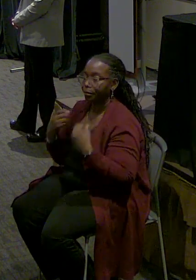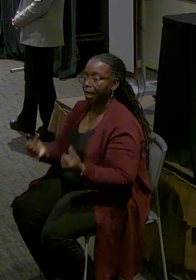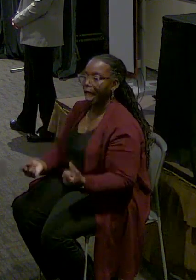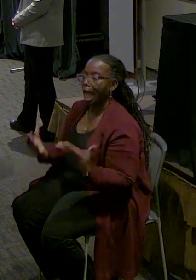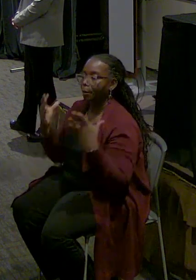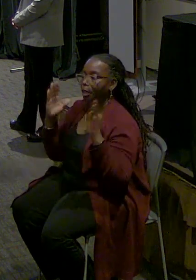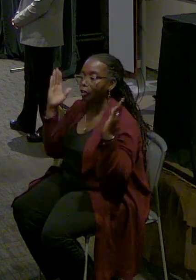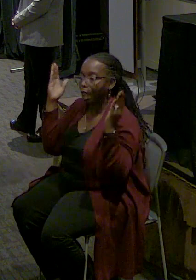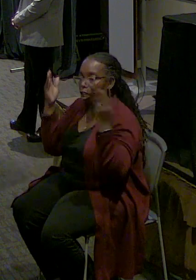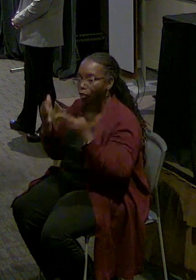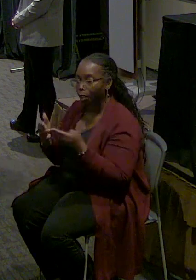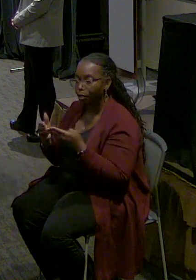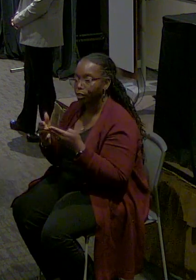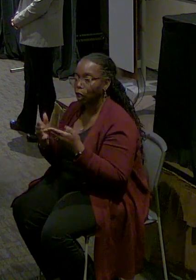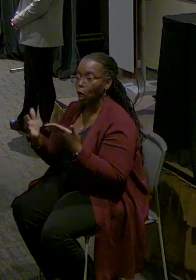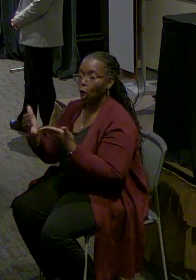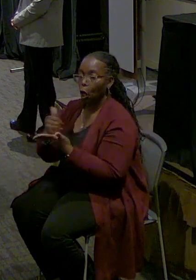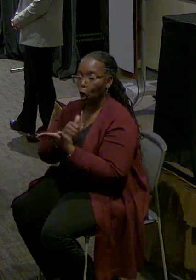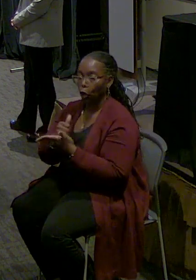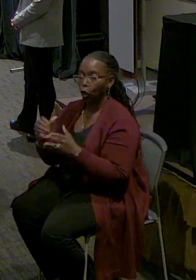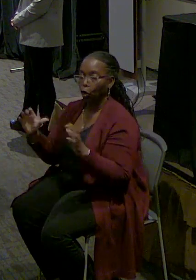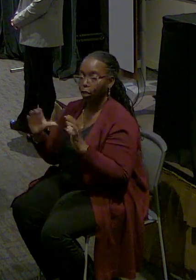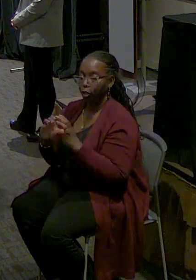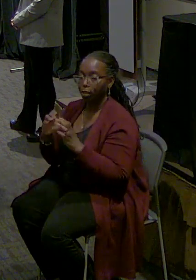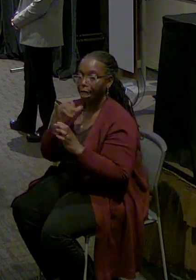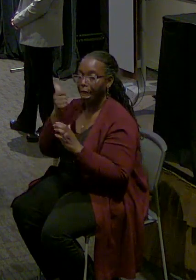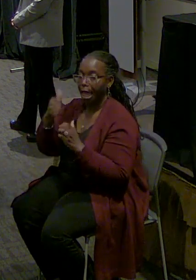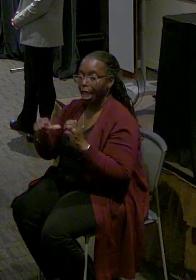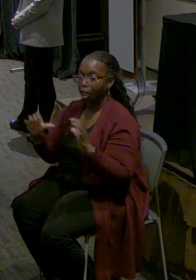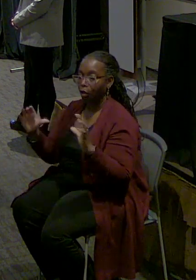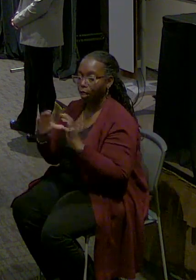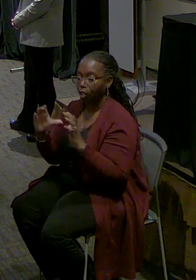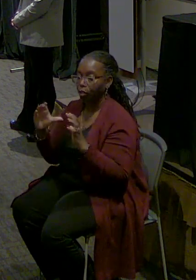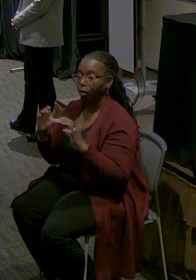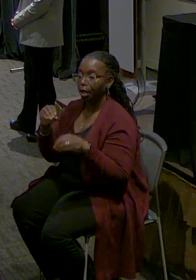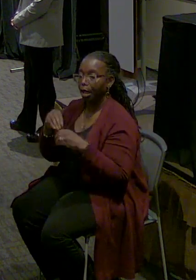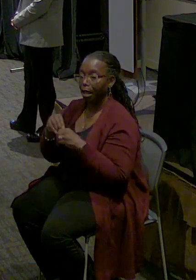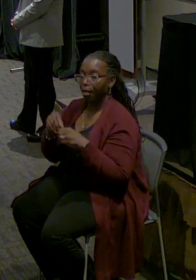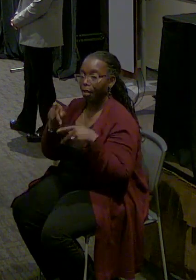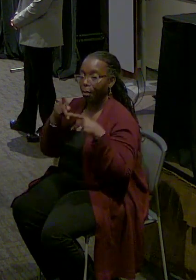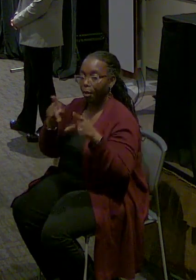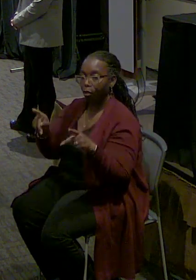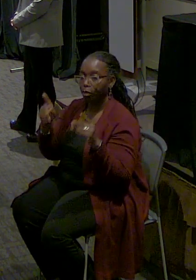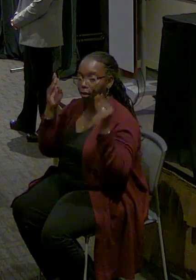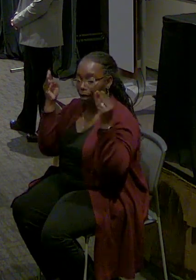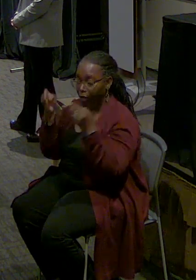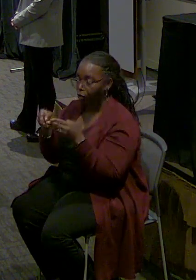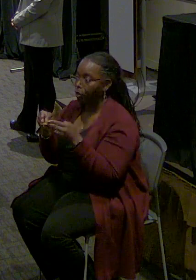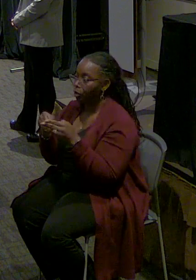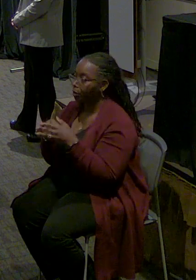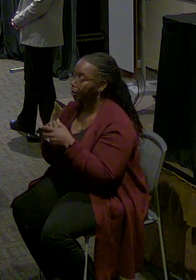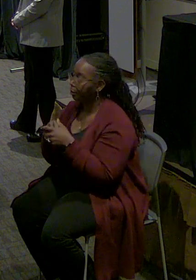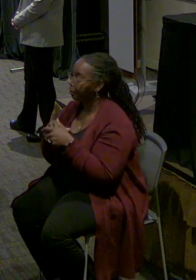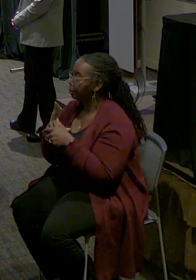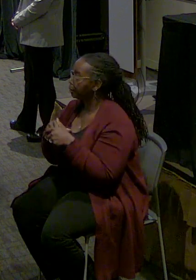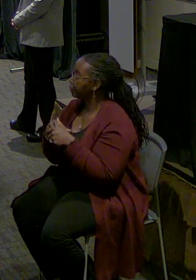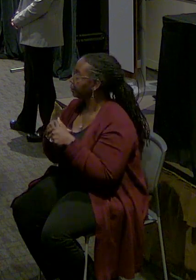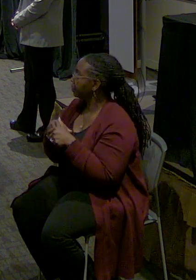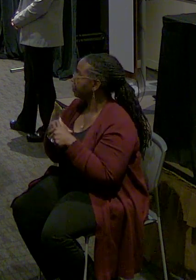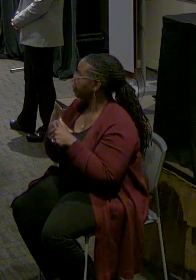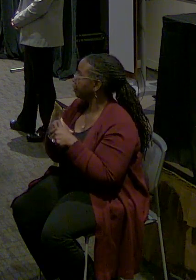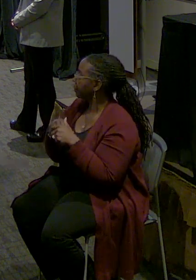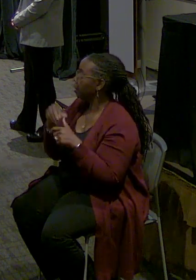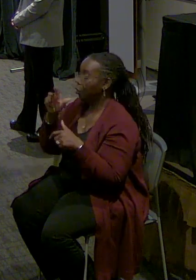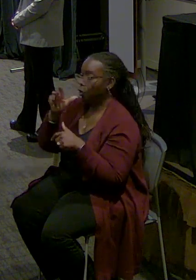of our concentrators earned a credential, not just any credential, a credential in their pathway of concentration. So that went